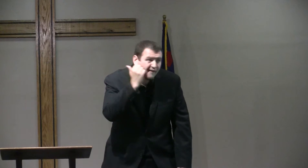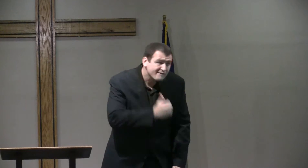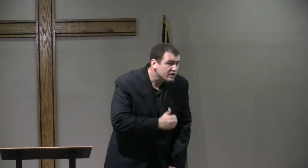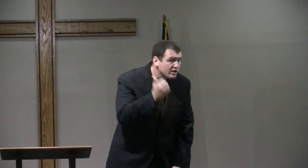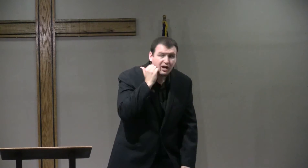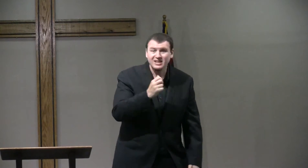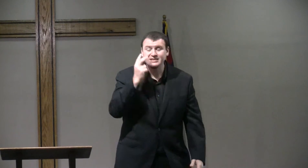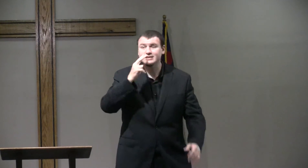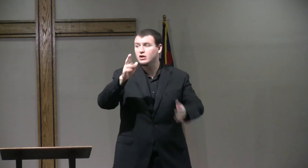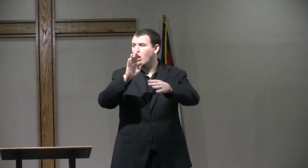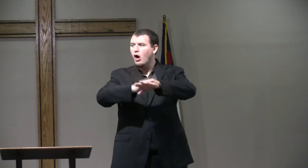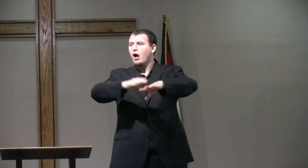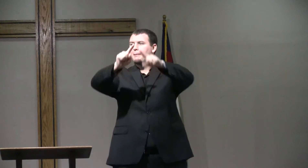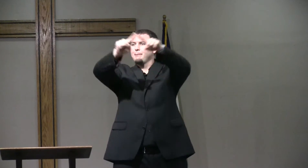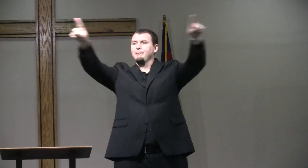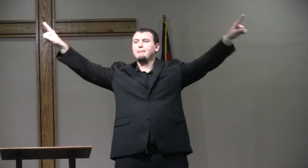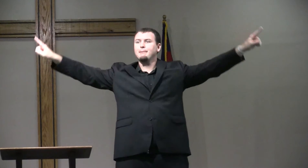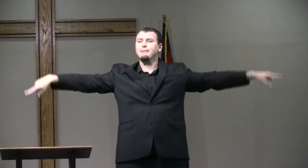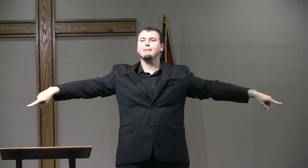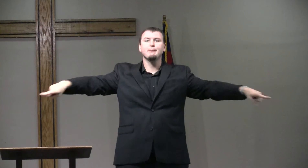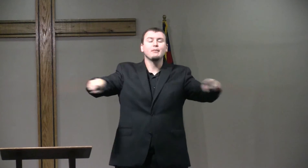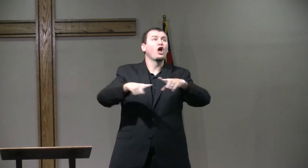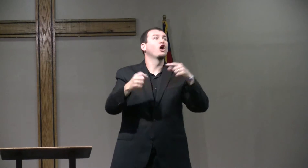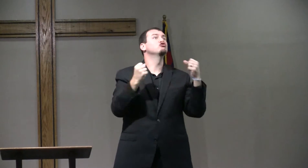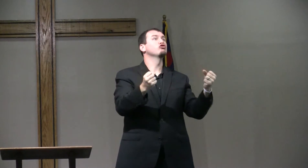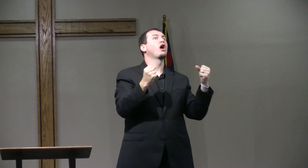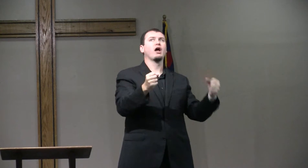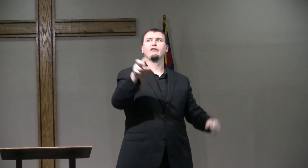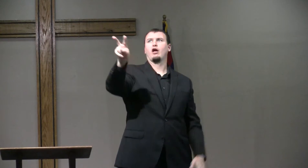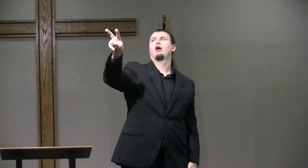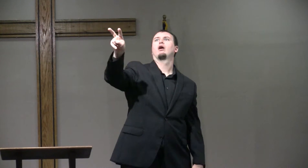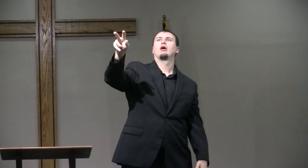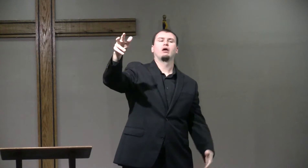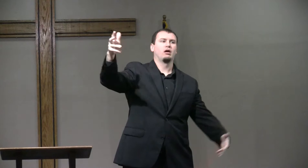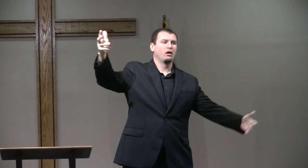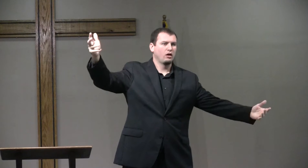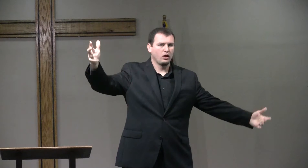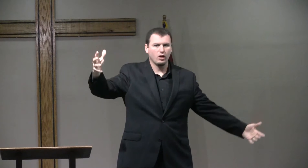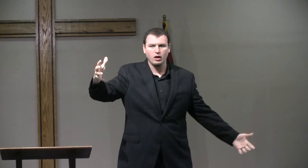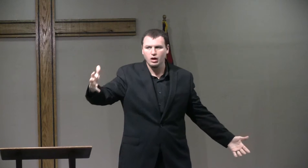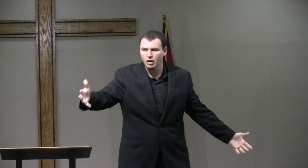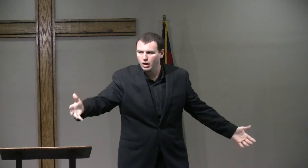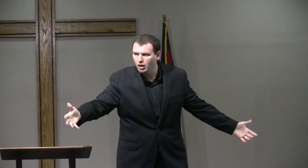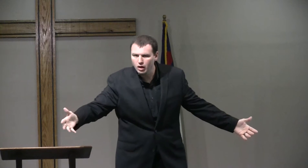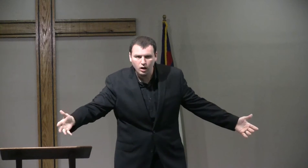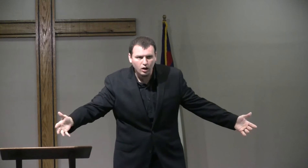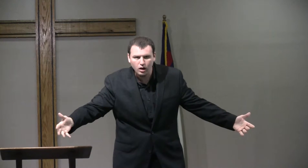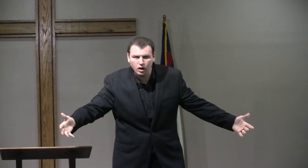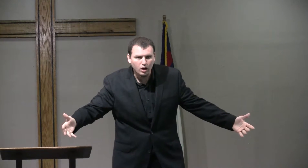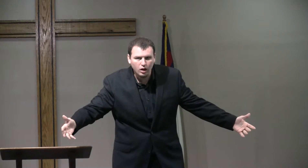on the internet. You see it on billboards when you're driving on the interstate. It's right there.